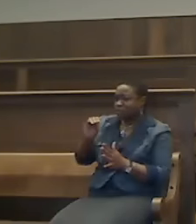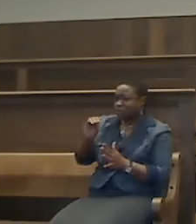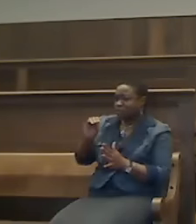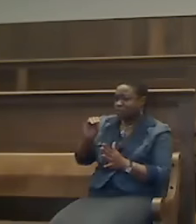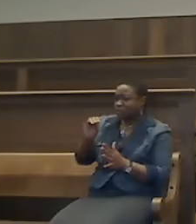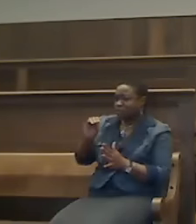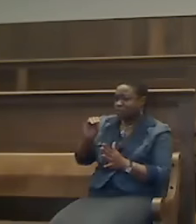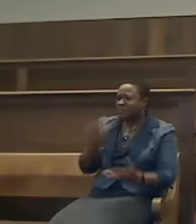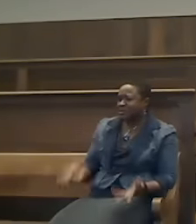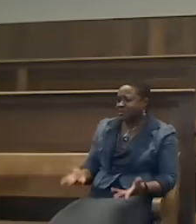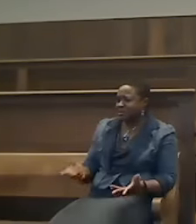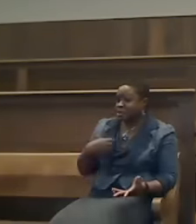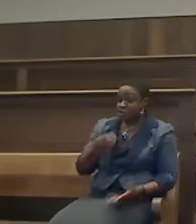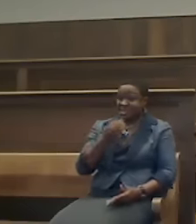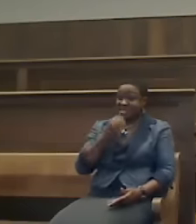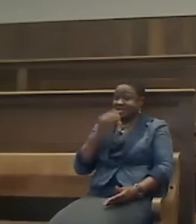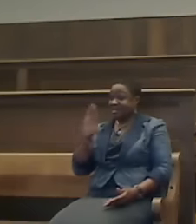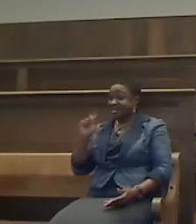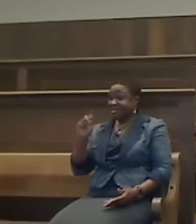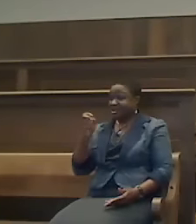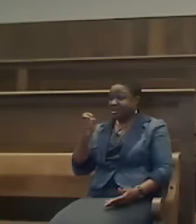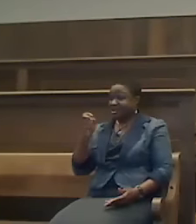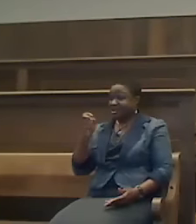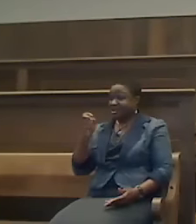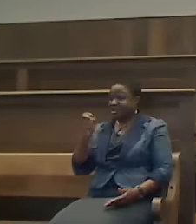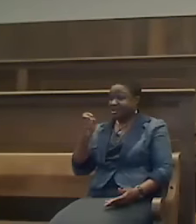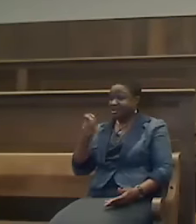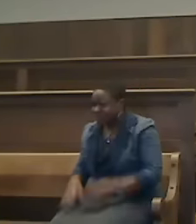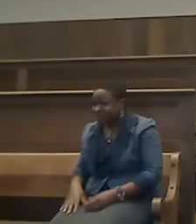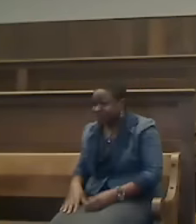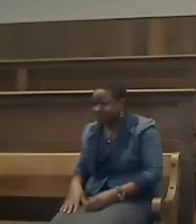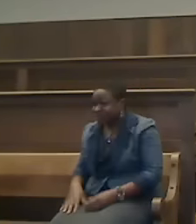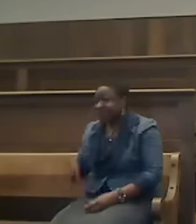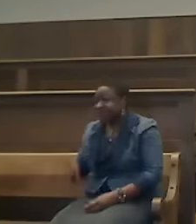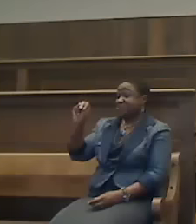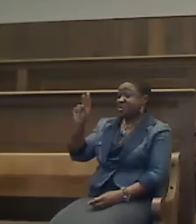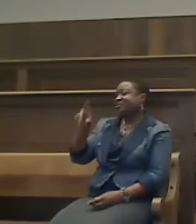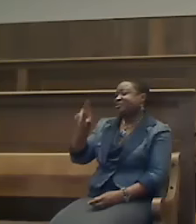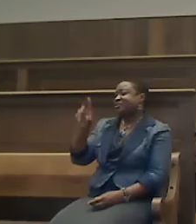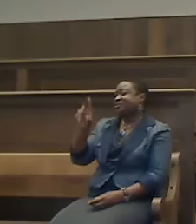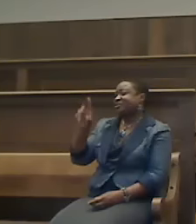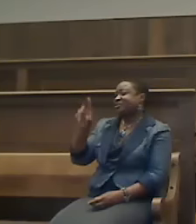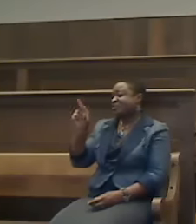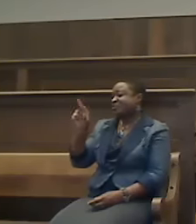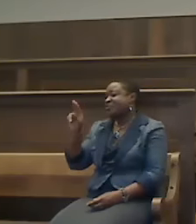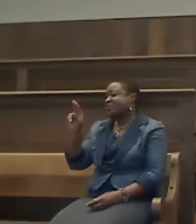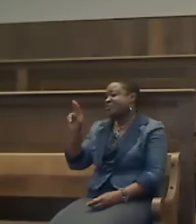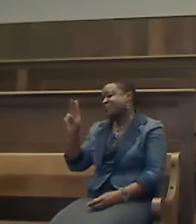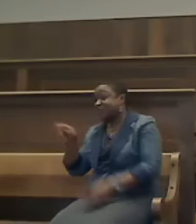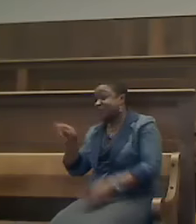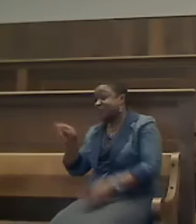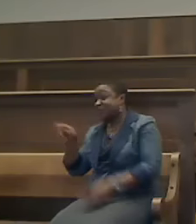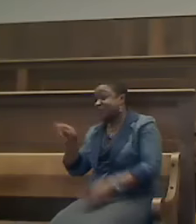eating a Bt toxin, which is an allergen. The Roundup Ready crops, like Roundup Ready